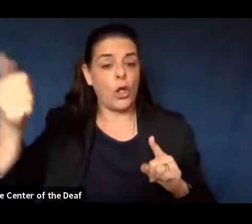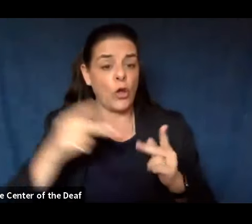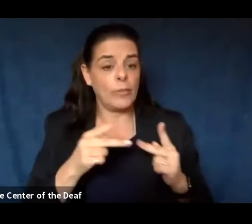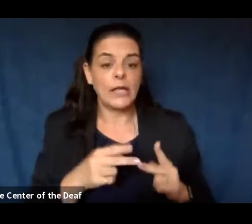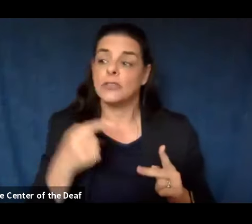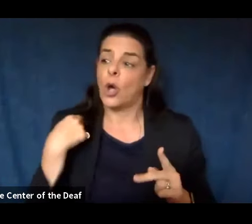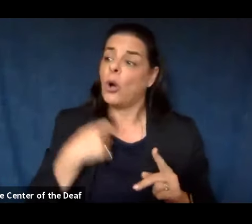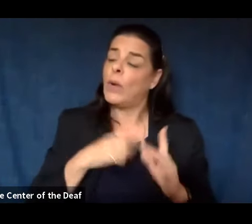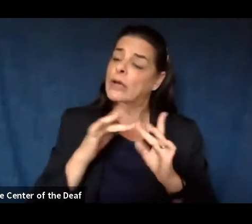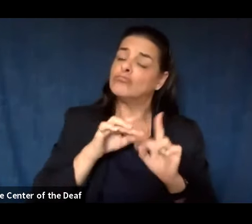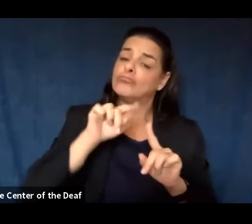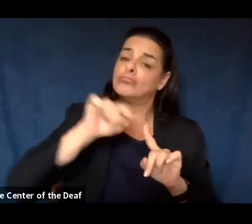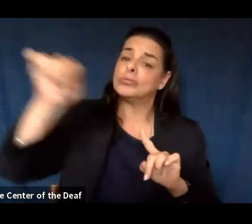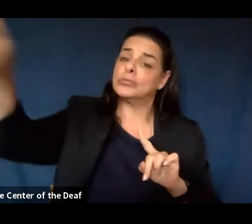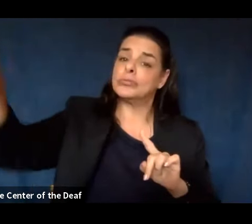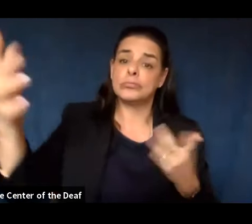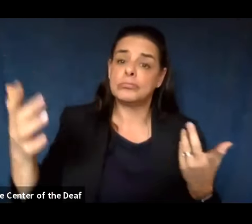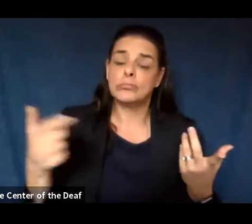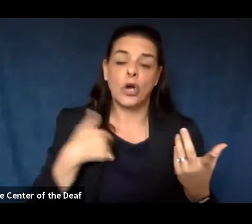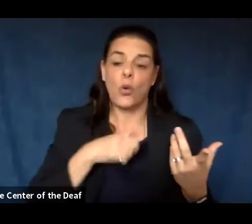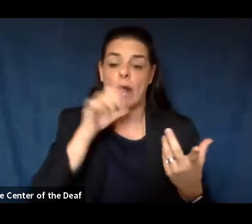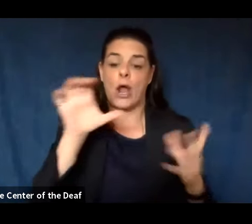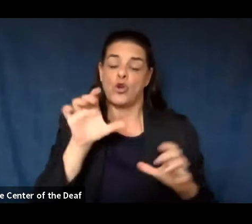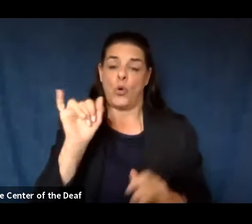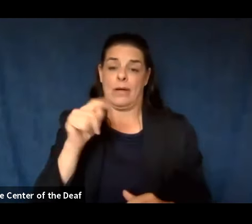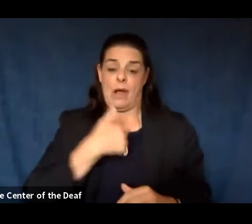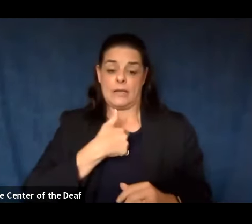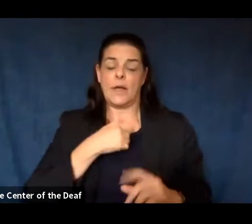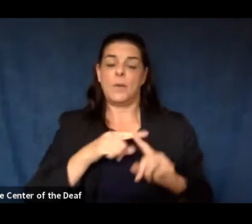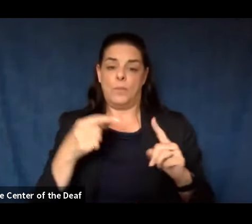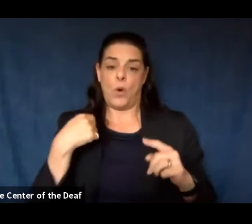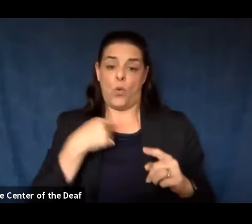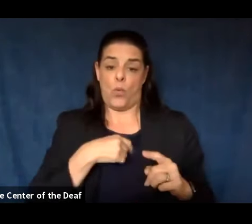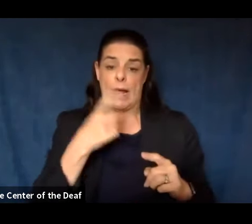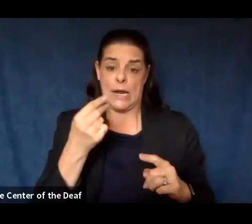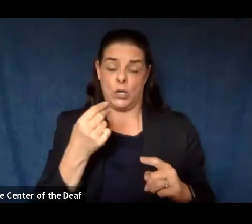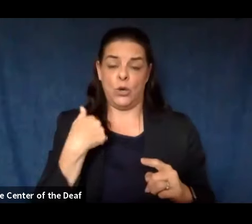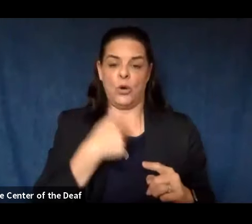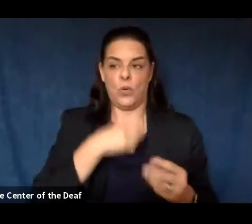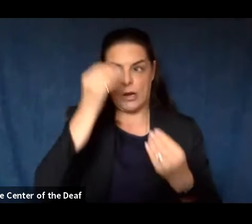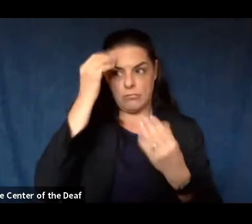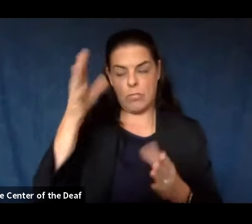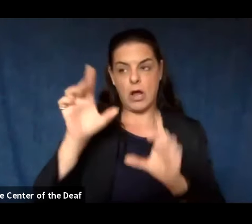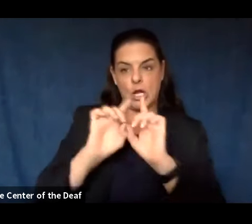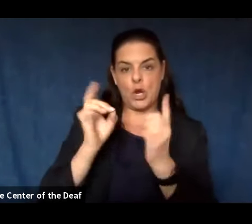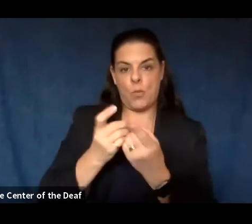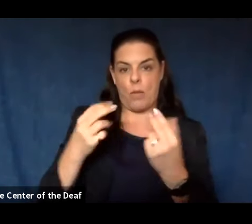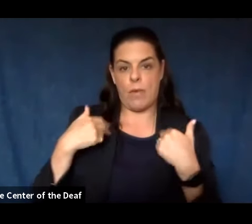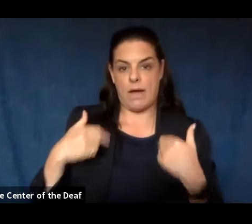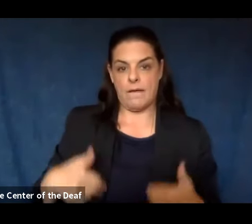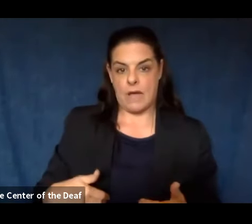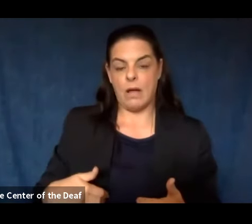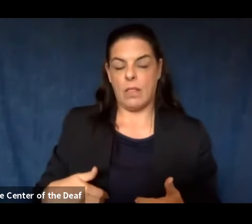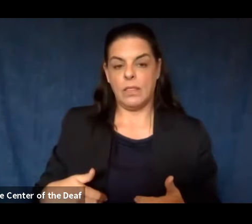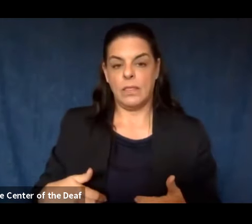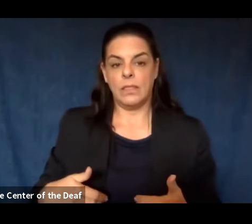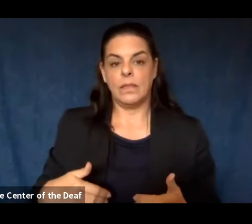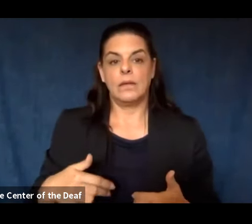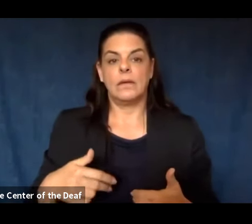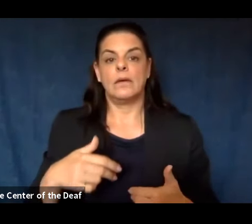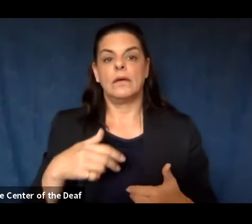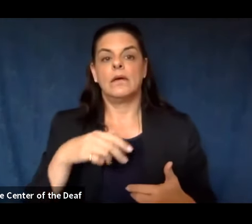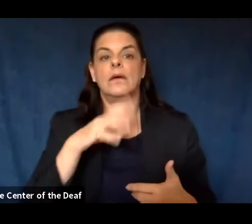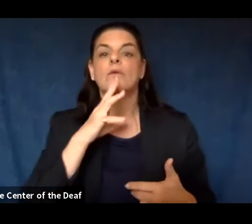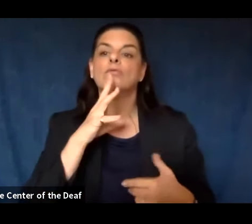trace farther out. We're not actually doing it ourselves. What we do is we notify the Department of Health when we have, we'll talk